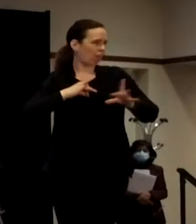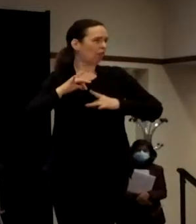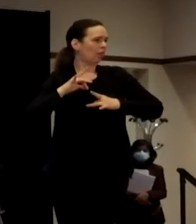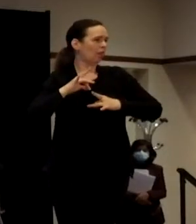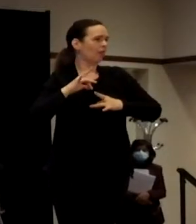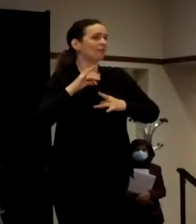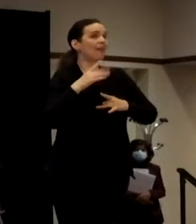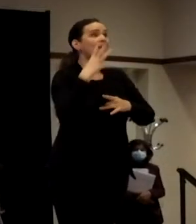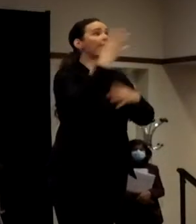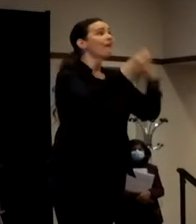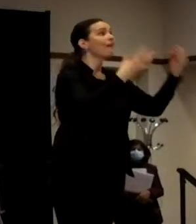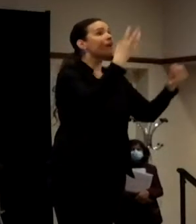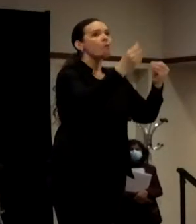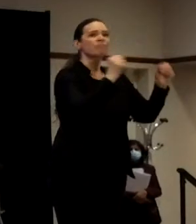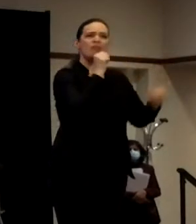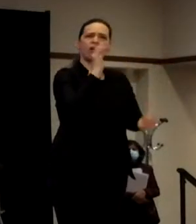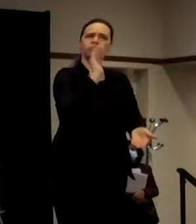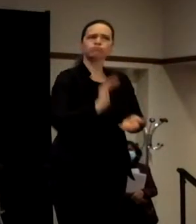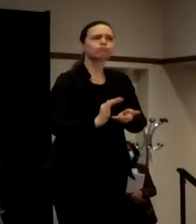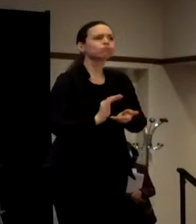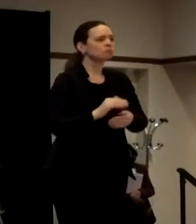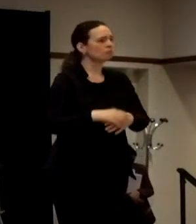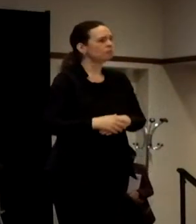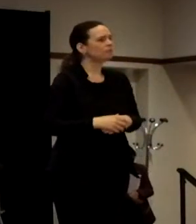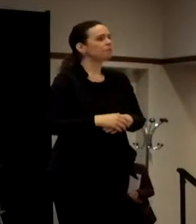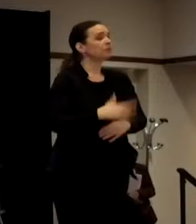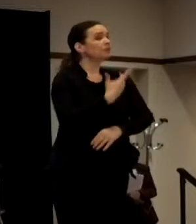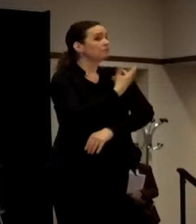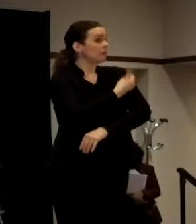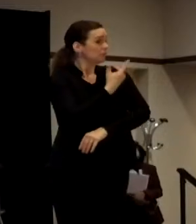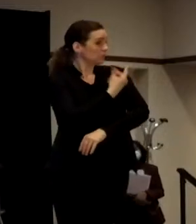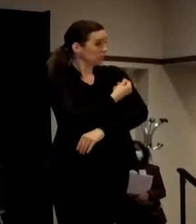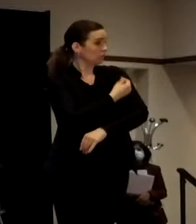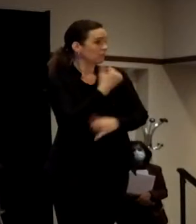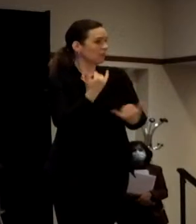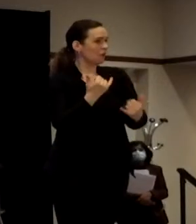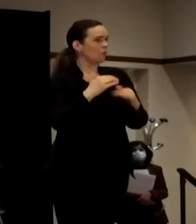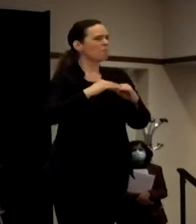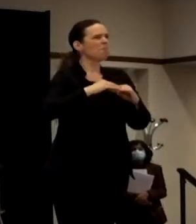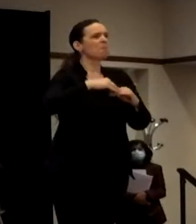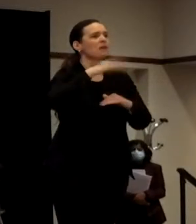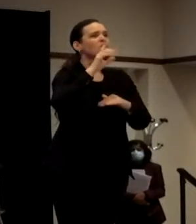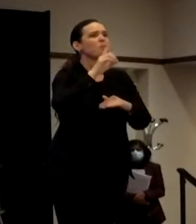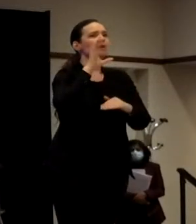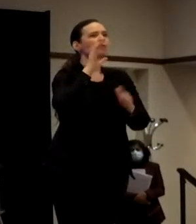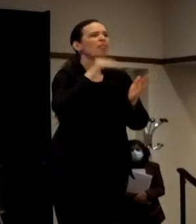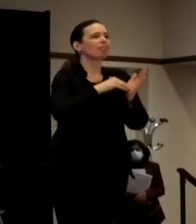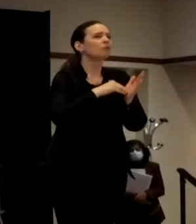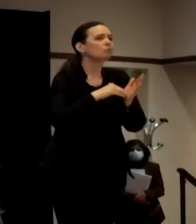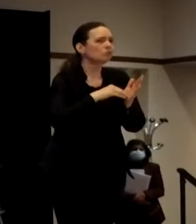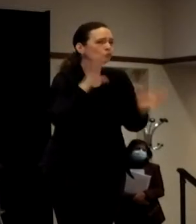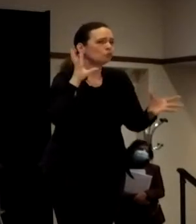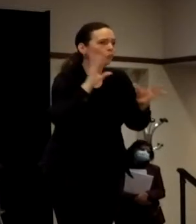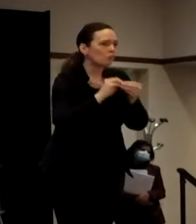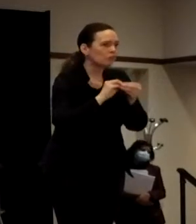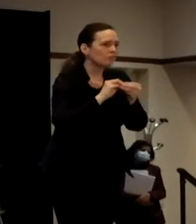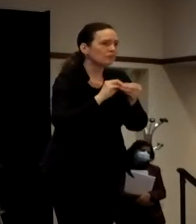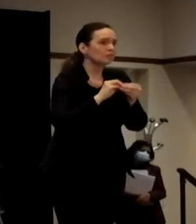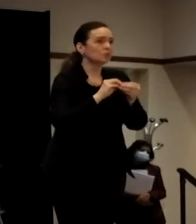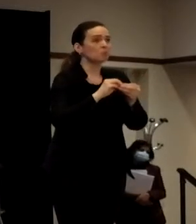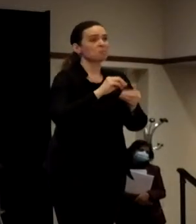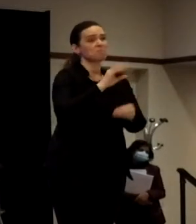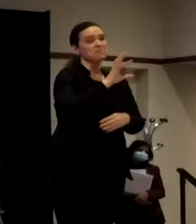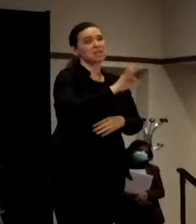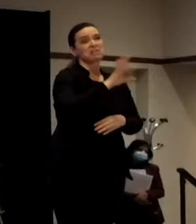Vaccinations. Today we'll go over 100,000 vaccinations in our community. I think we were going into today, we were almost at 99,000.